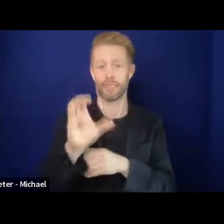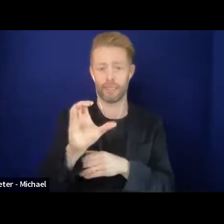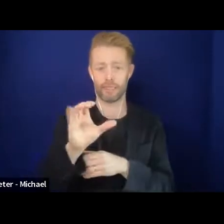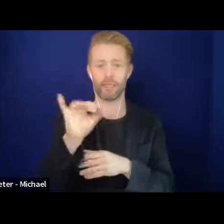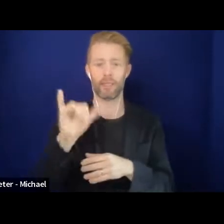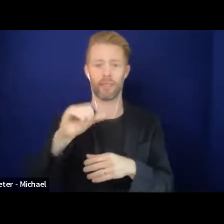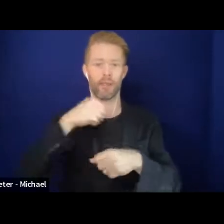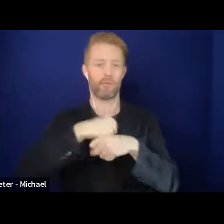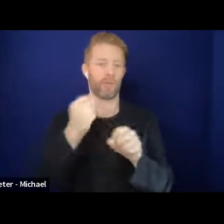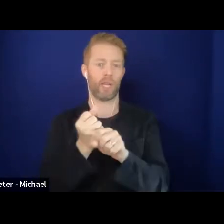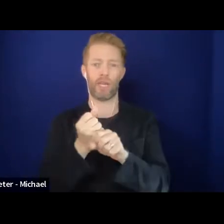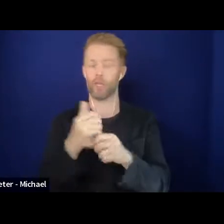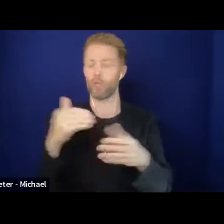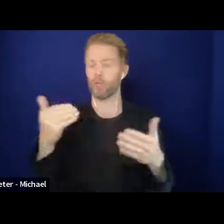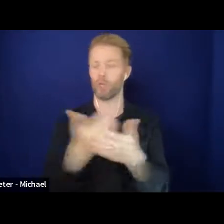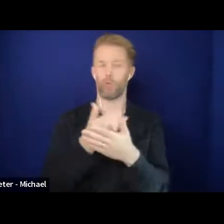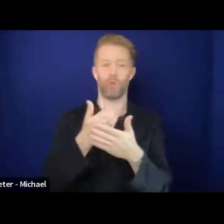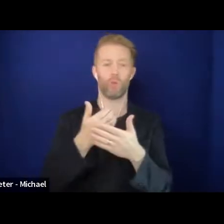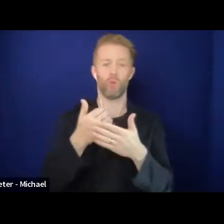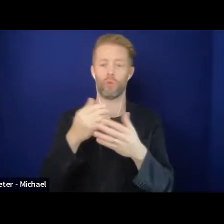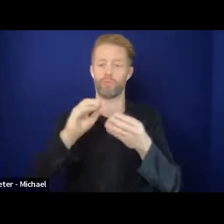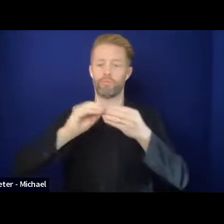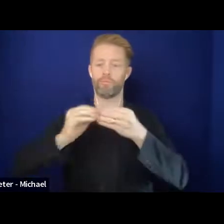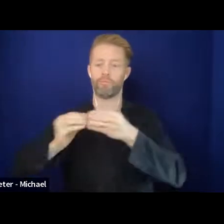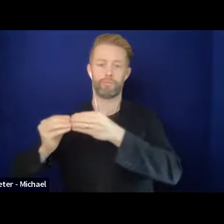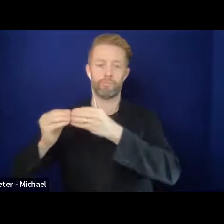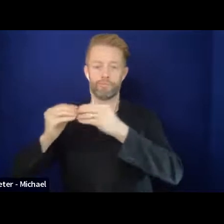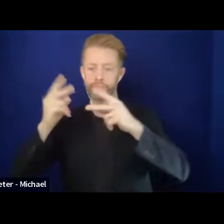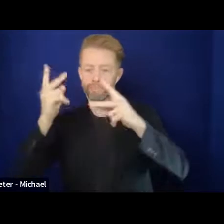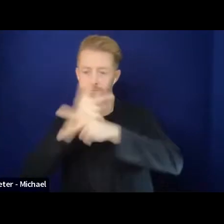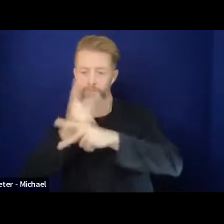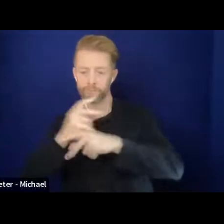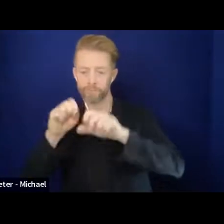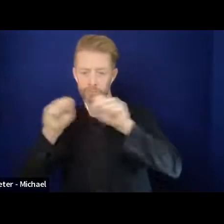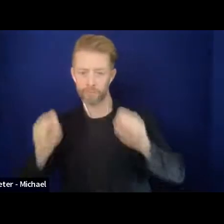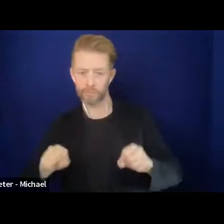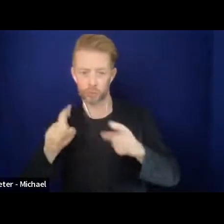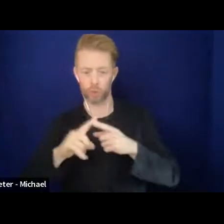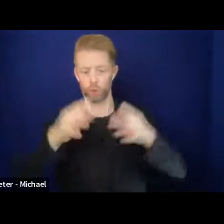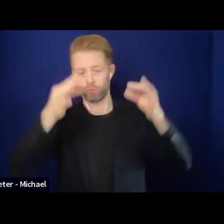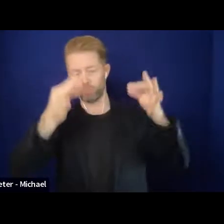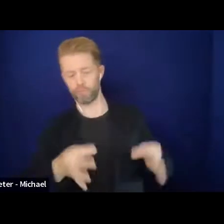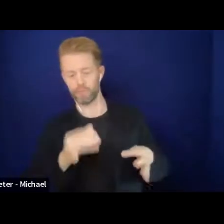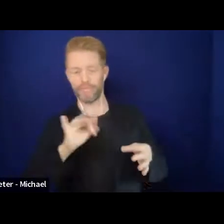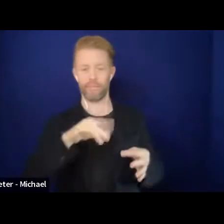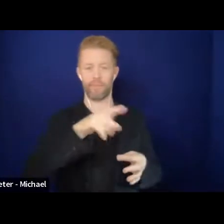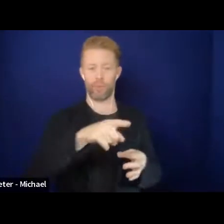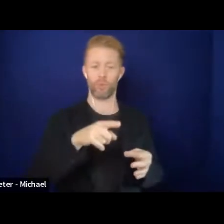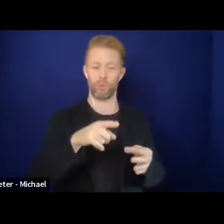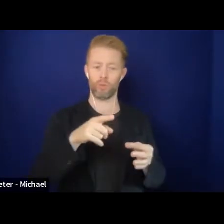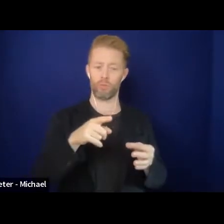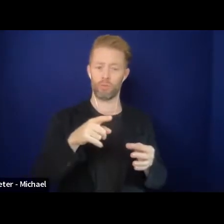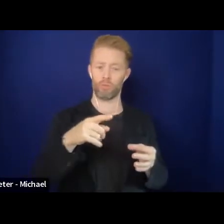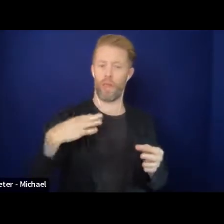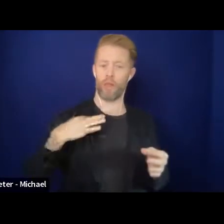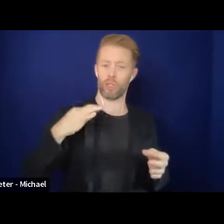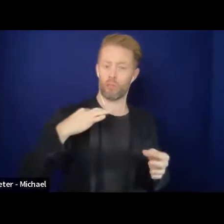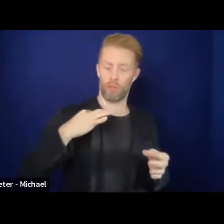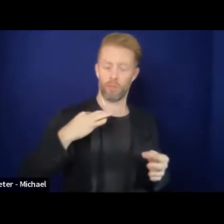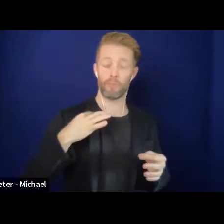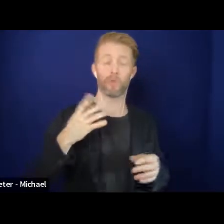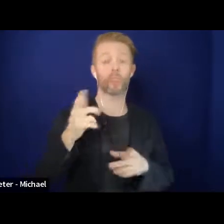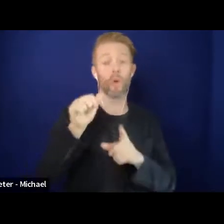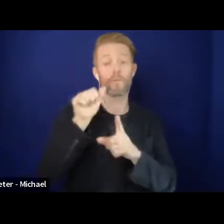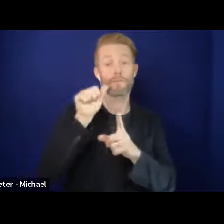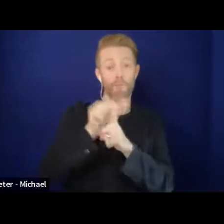whole new algorithm system in order to determine whether or not you were eligible for benefits. So fraud did actually play a